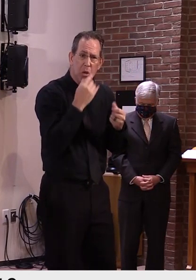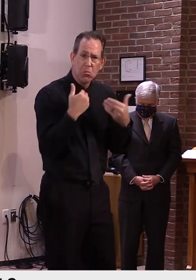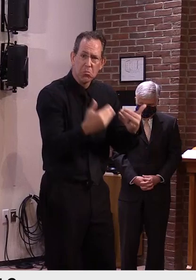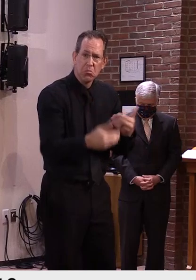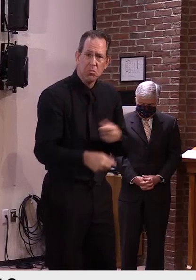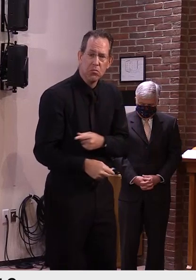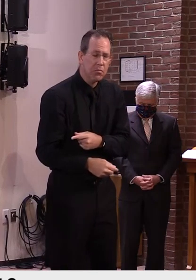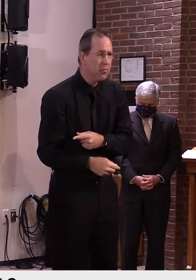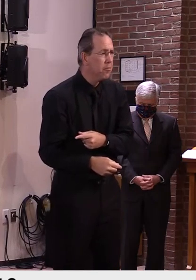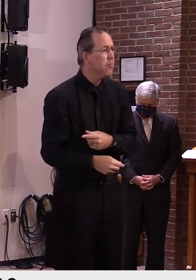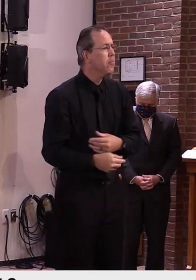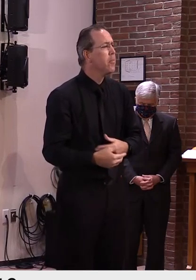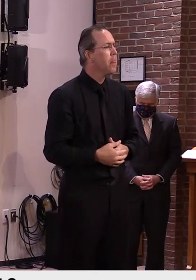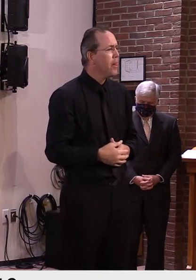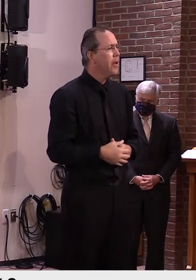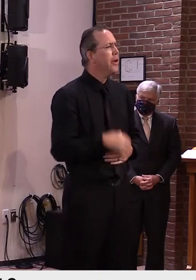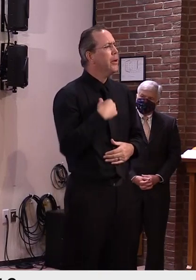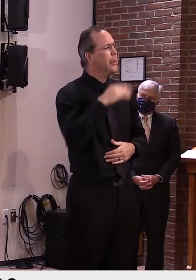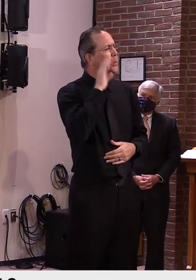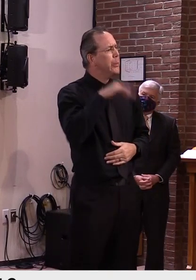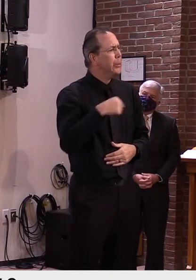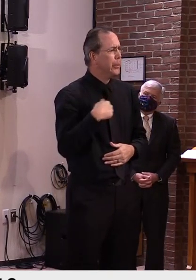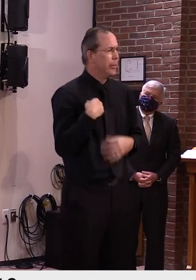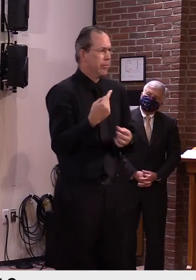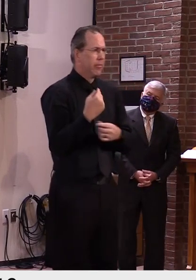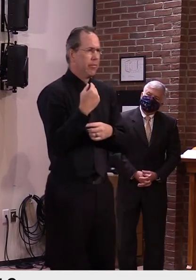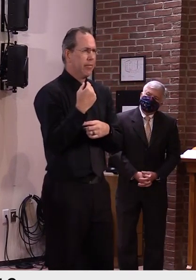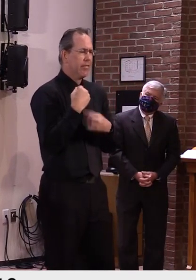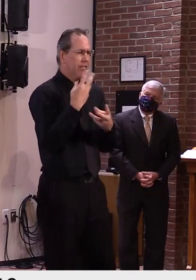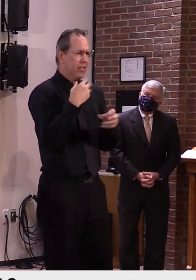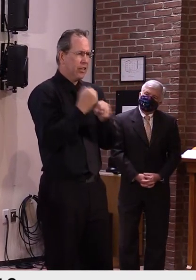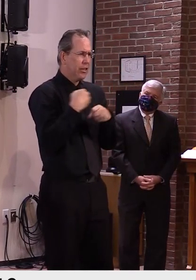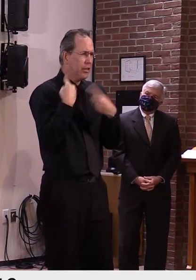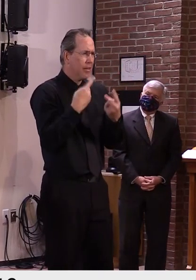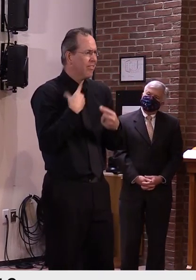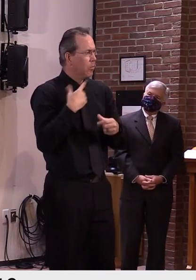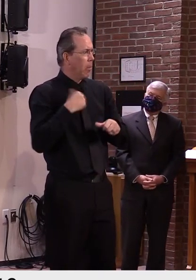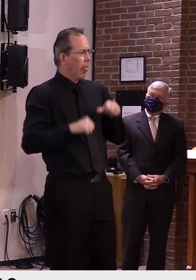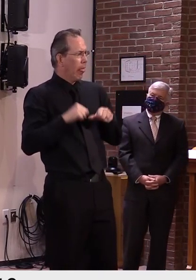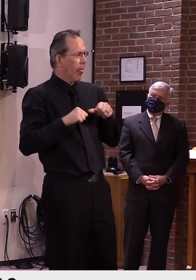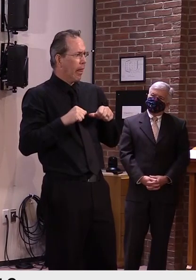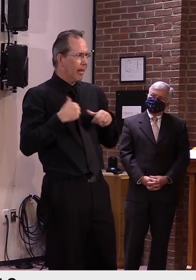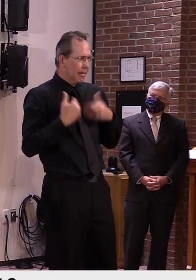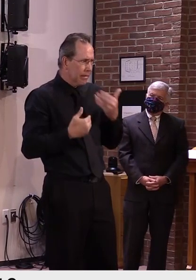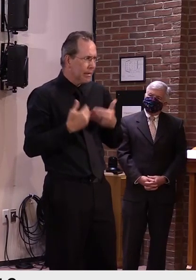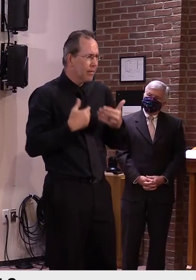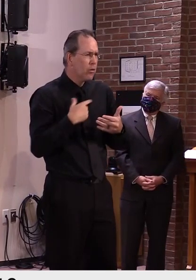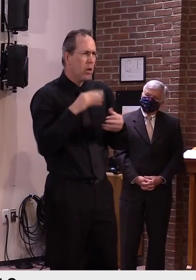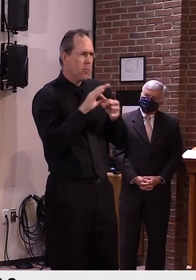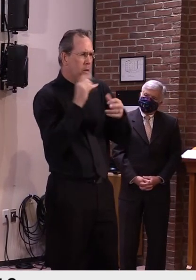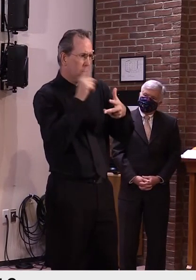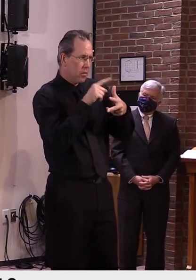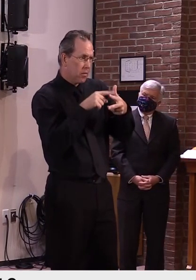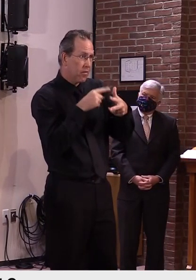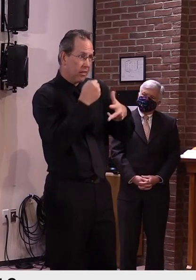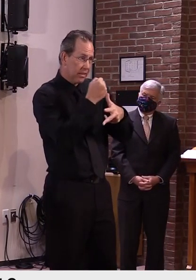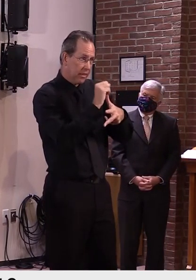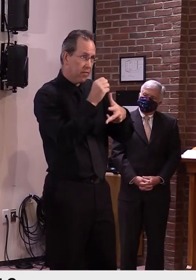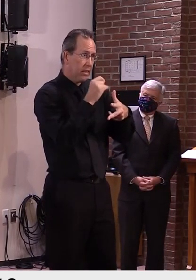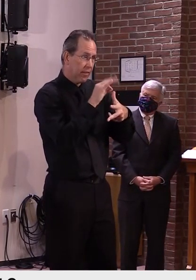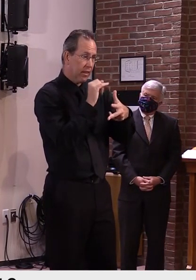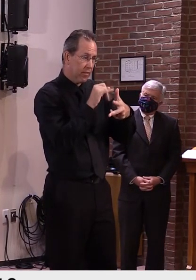And so I narrowed it to three issues. And they would have to satisfy those issues